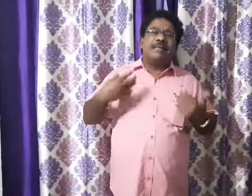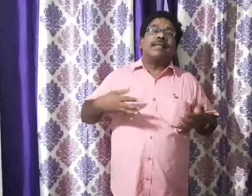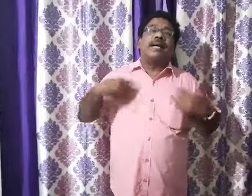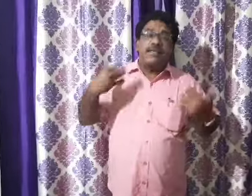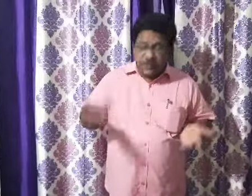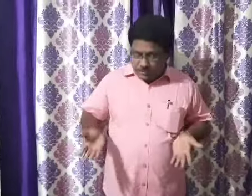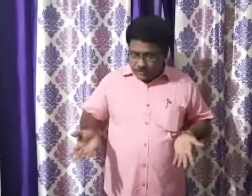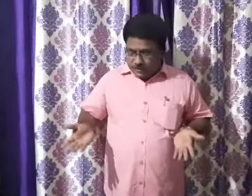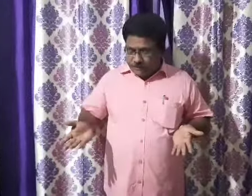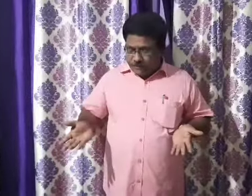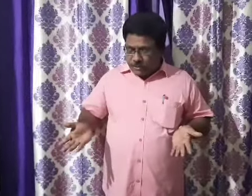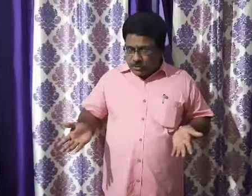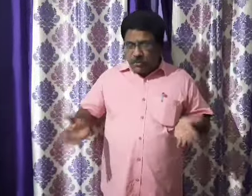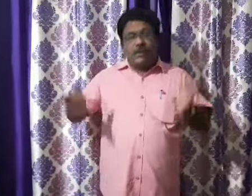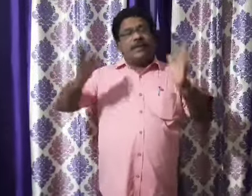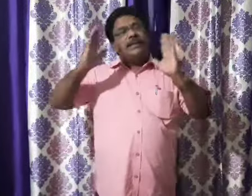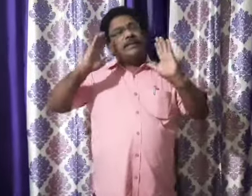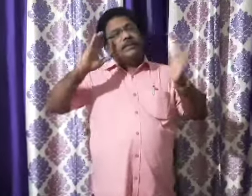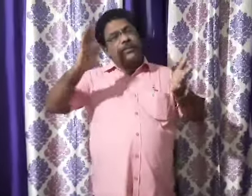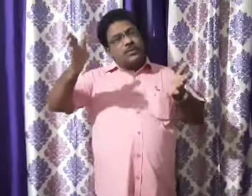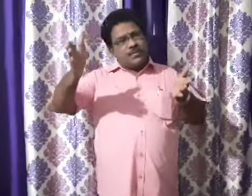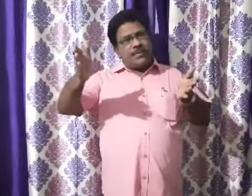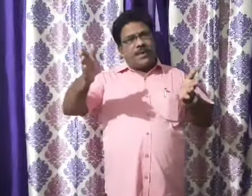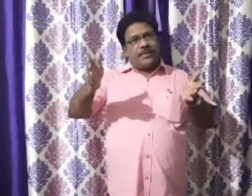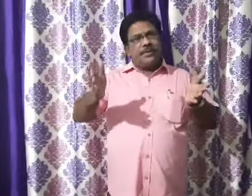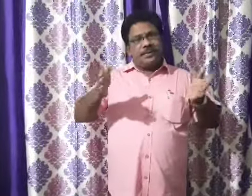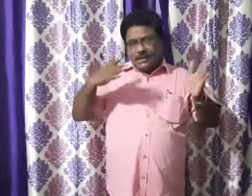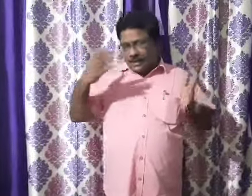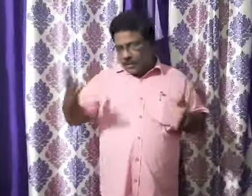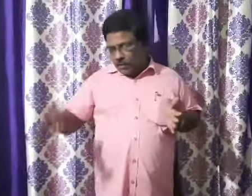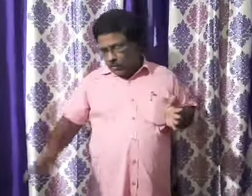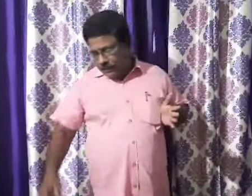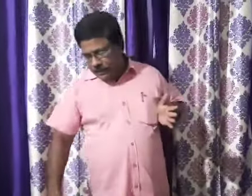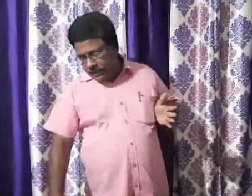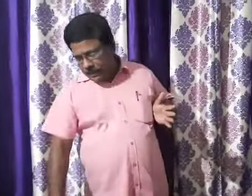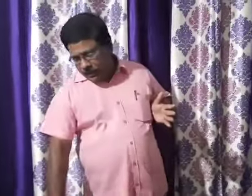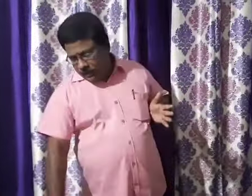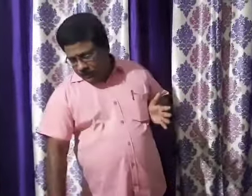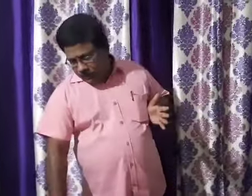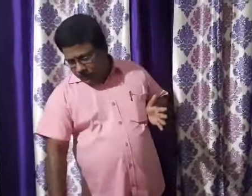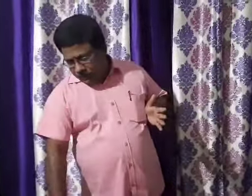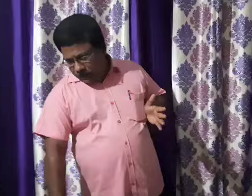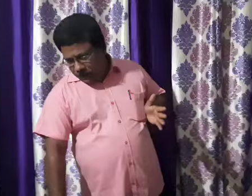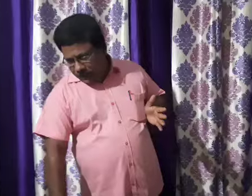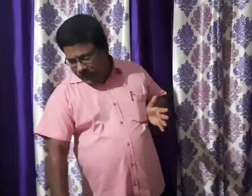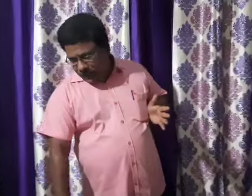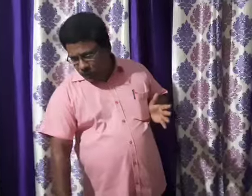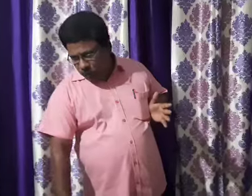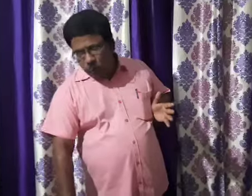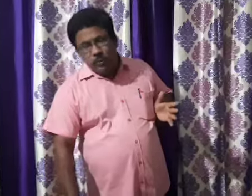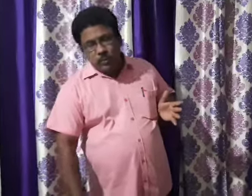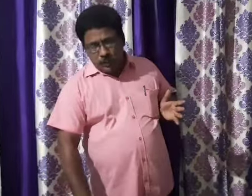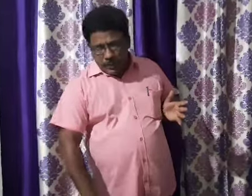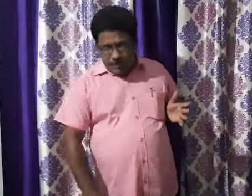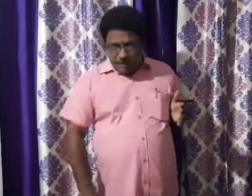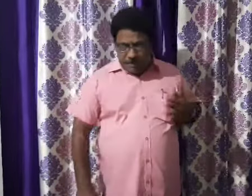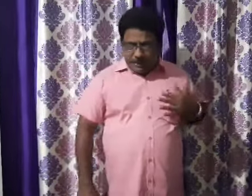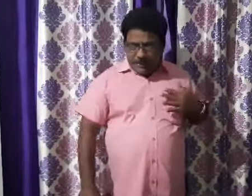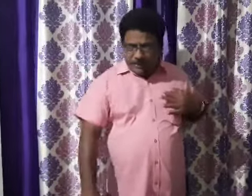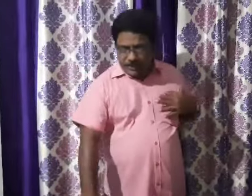the right to work. So, in the year 2005, the central government made a law implementing the